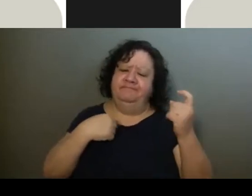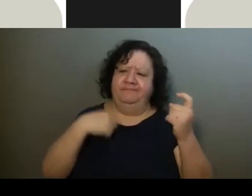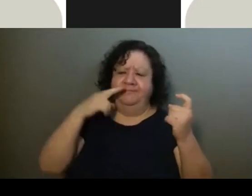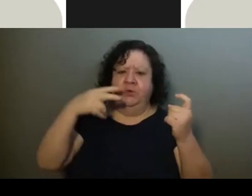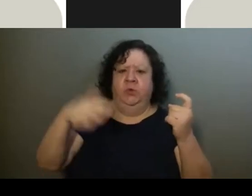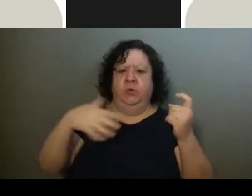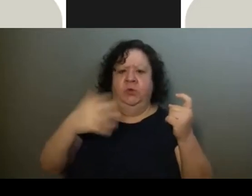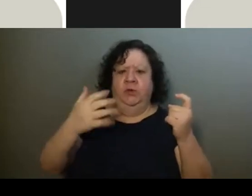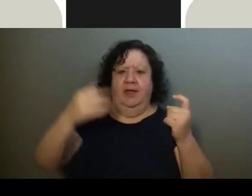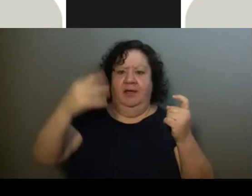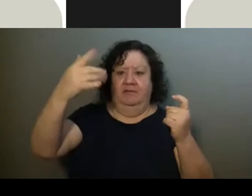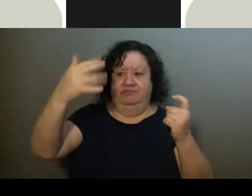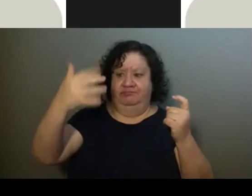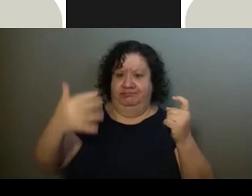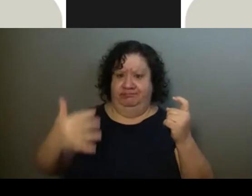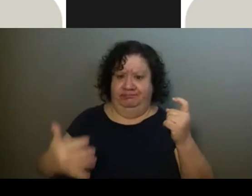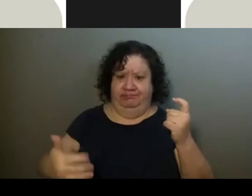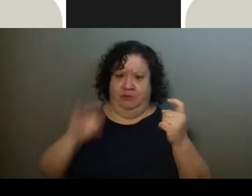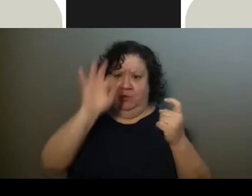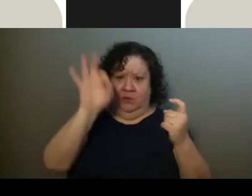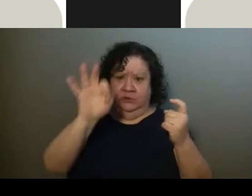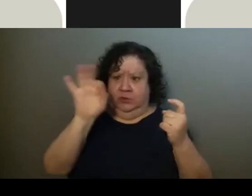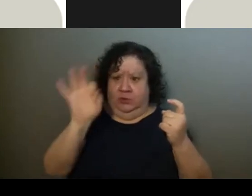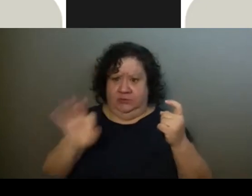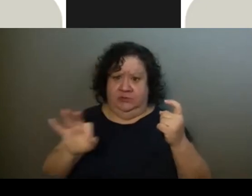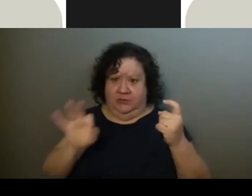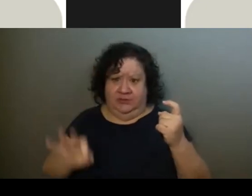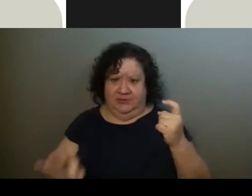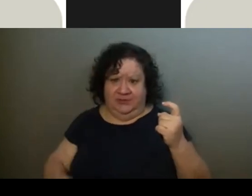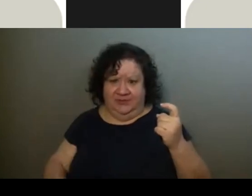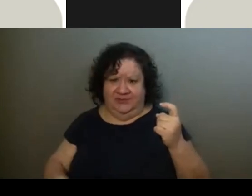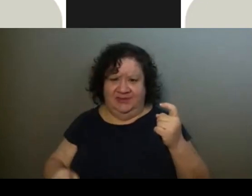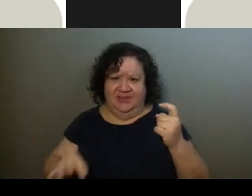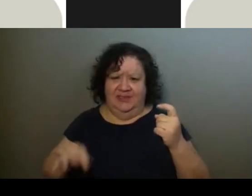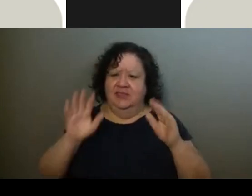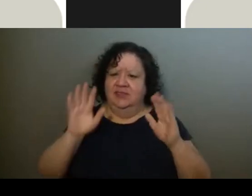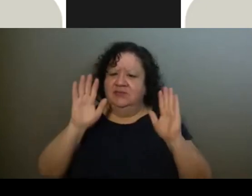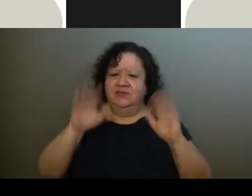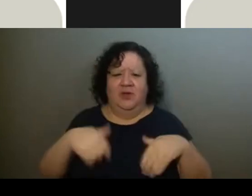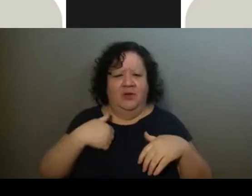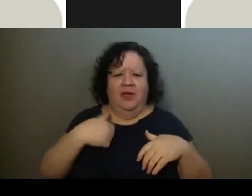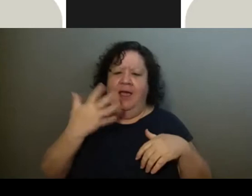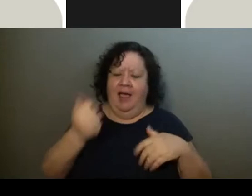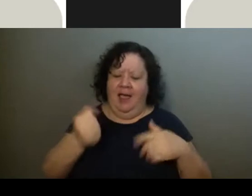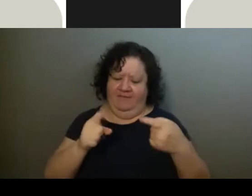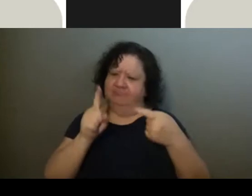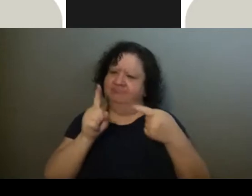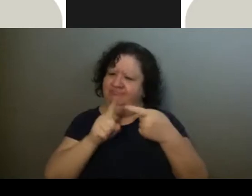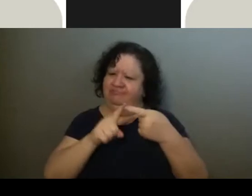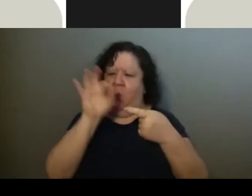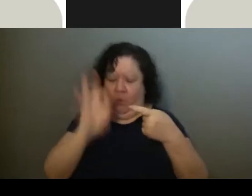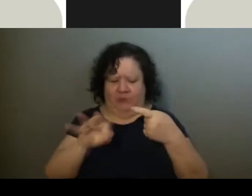to the panel members and see if there's anyone who would like to address any of the questions that have been